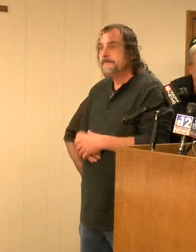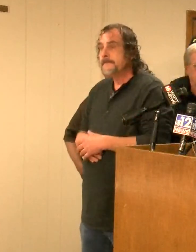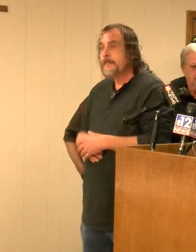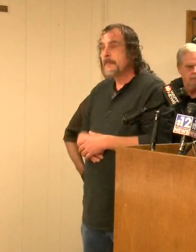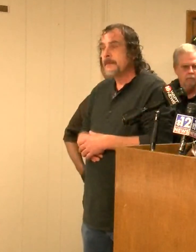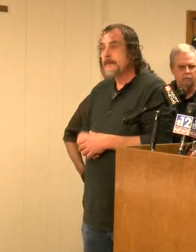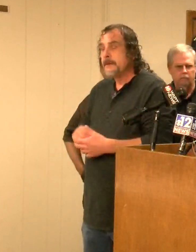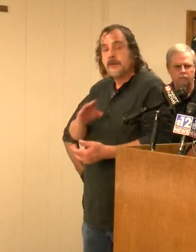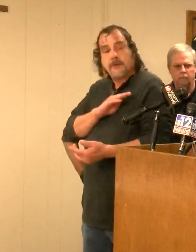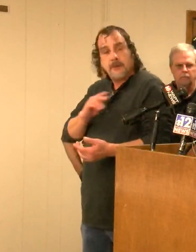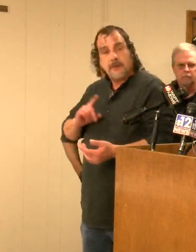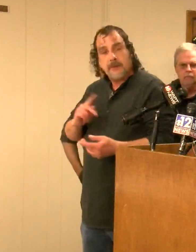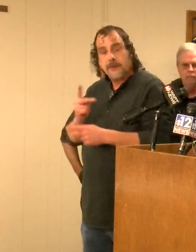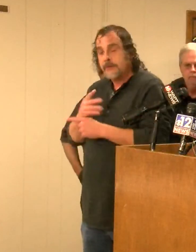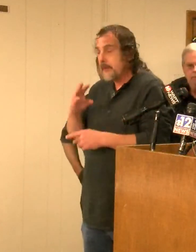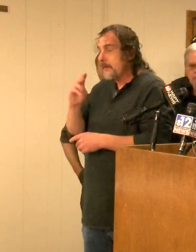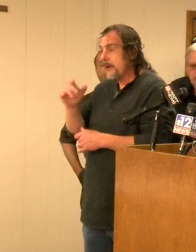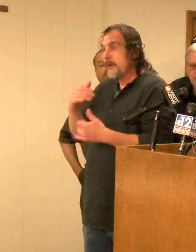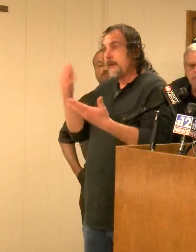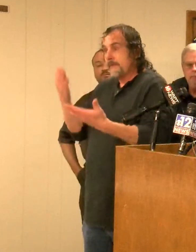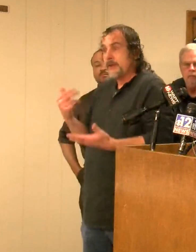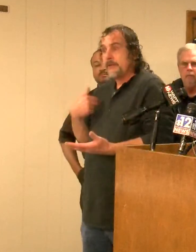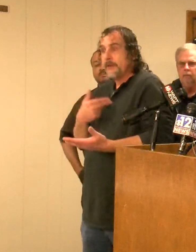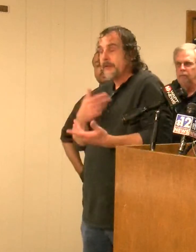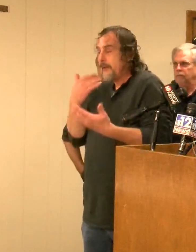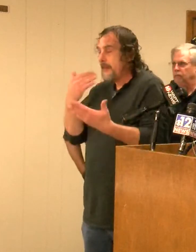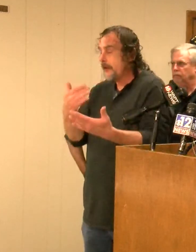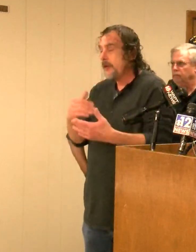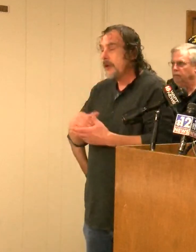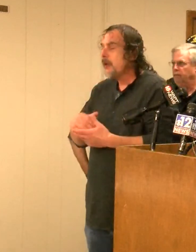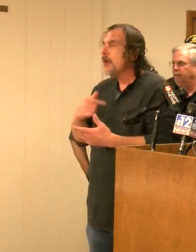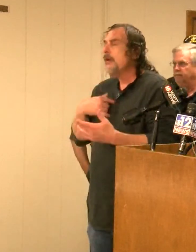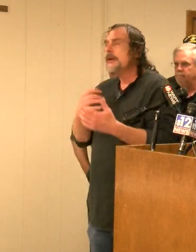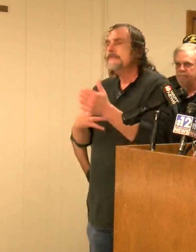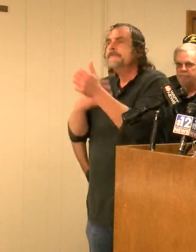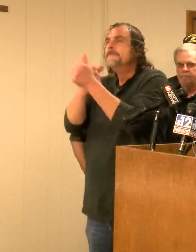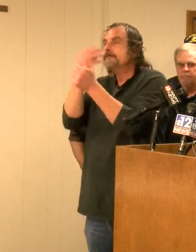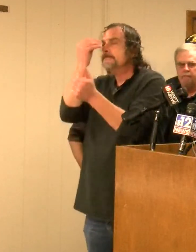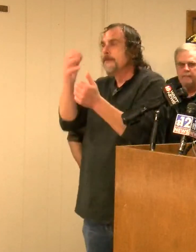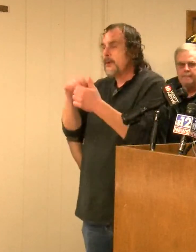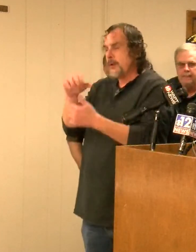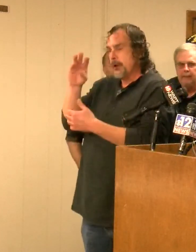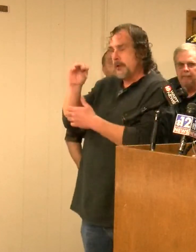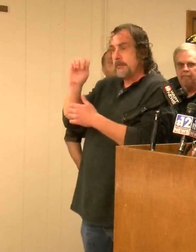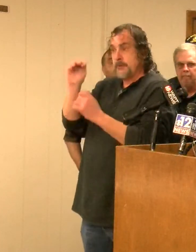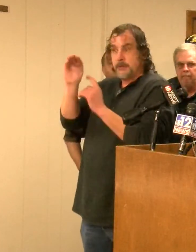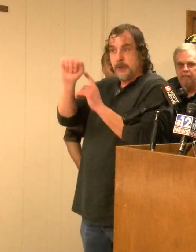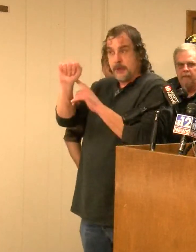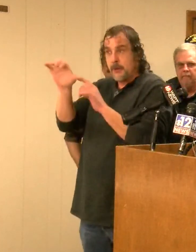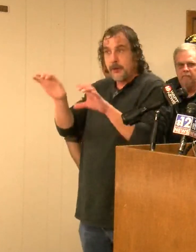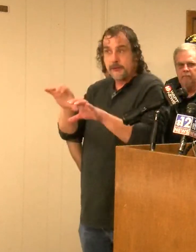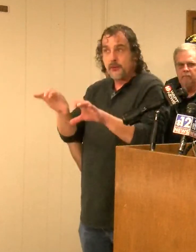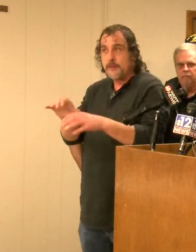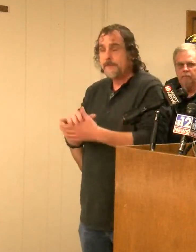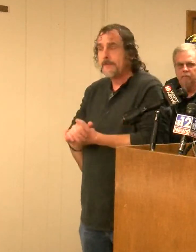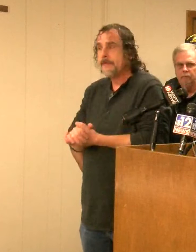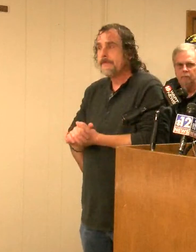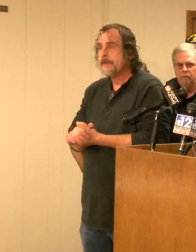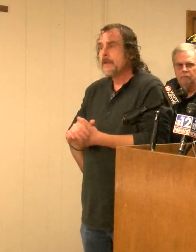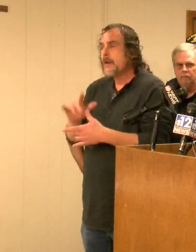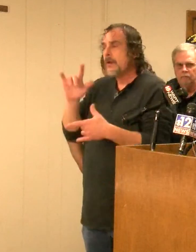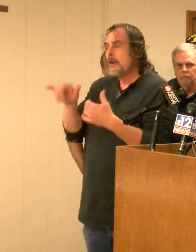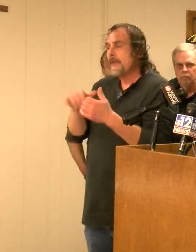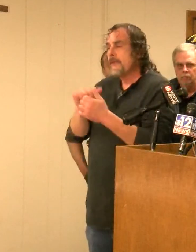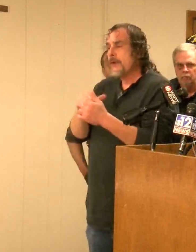Mayor, Board of Supervisors, thanks for inviting us out. Just want to get a quick update on what the Mississippi Emergency Management Agency is doing. From the